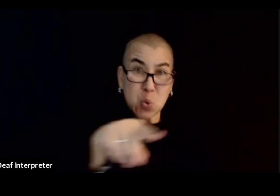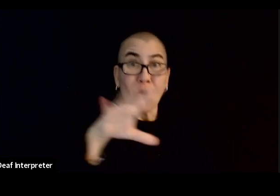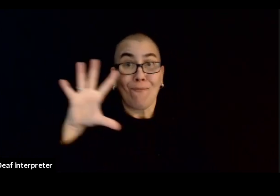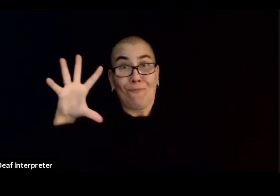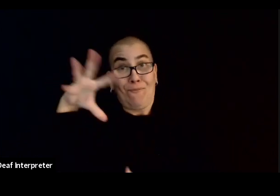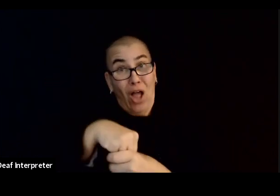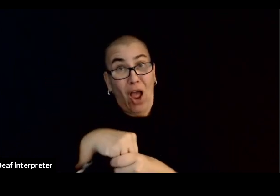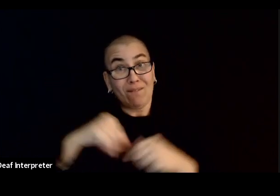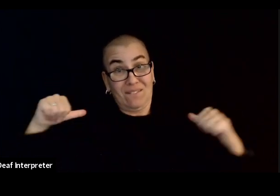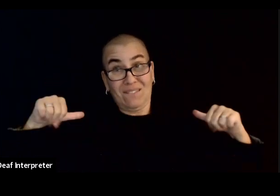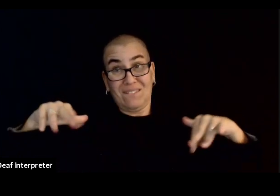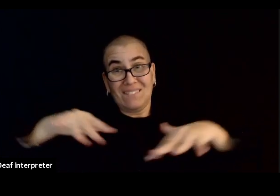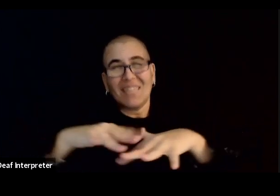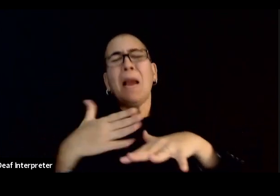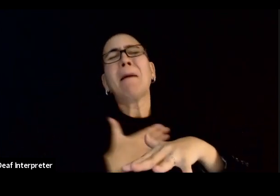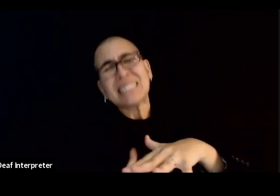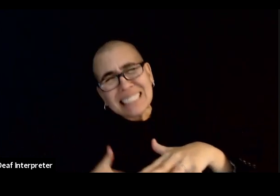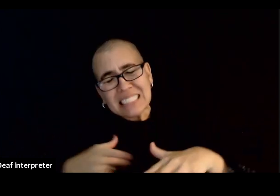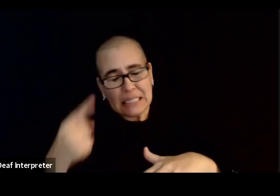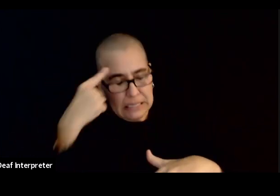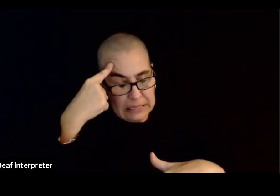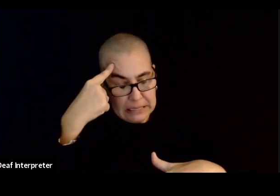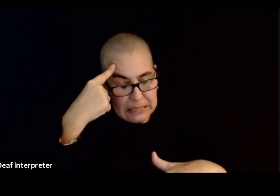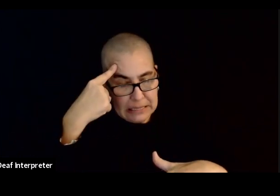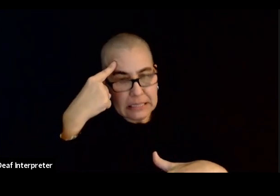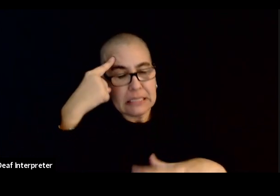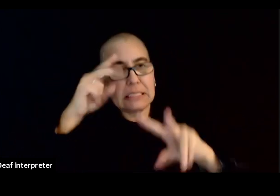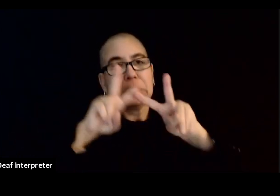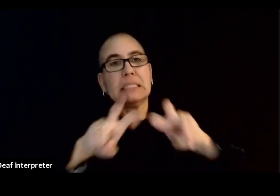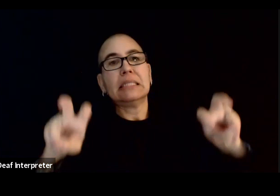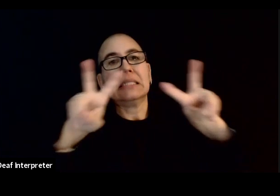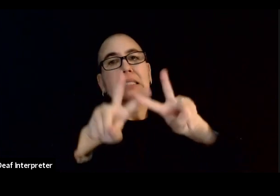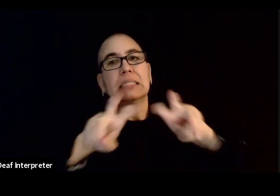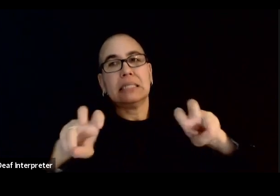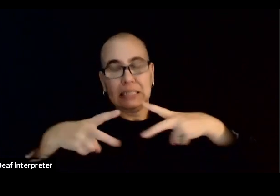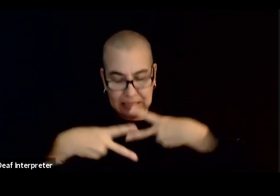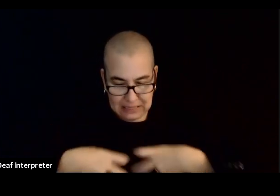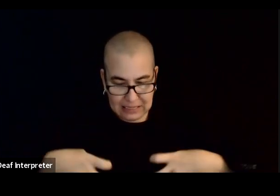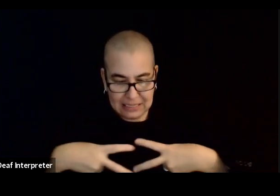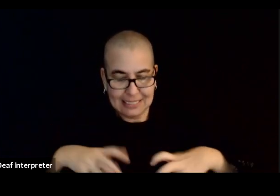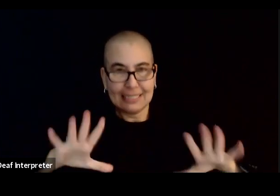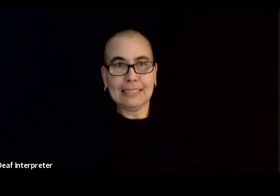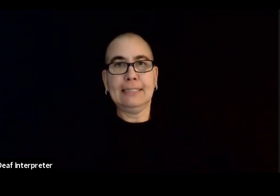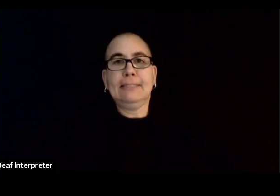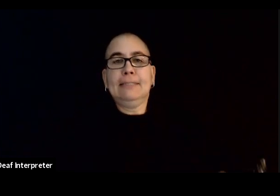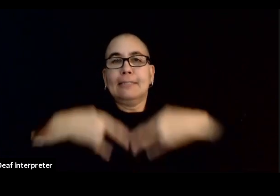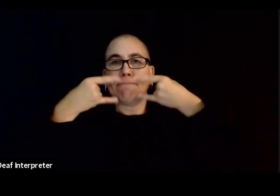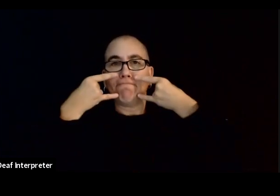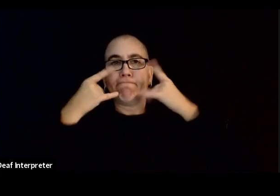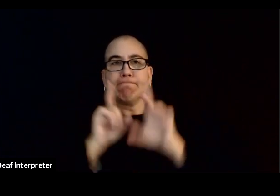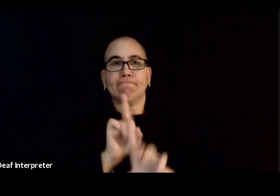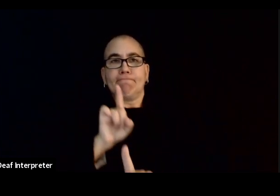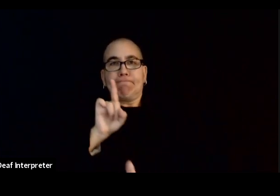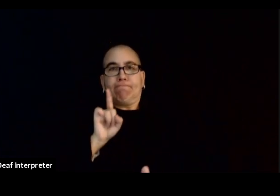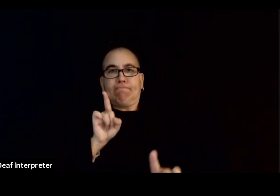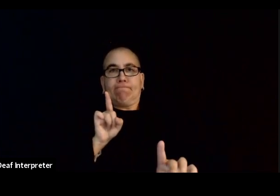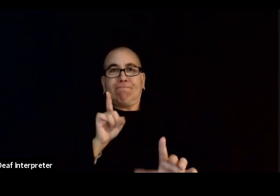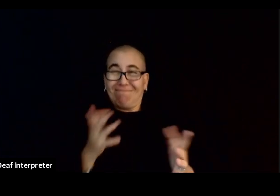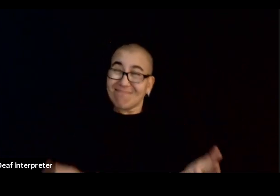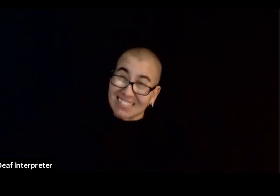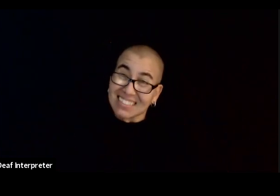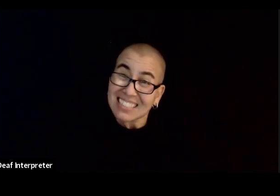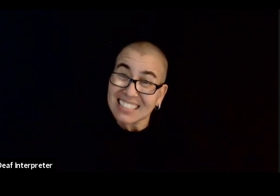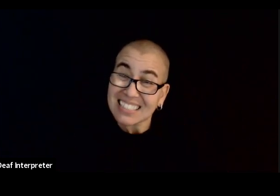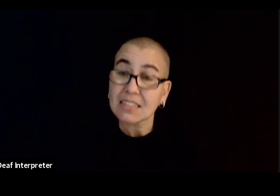Yeah, I mean, obviously I'm familiar with the letter, and I know that's been strongly recommended. I mean, are there any actual